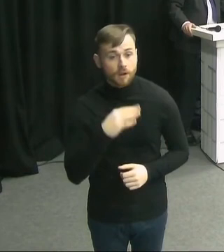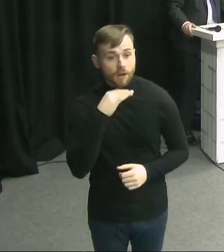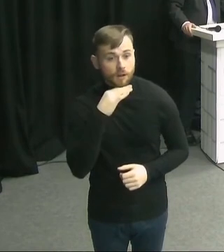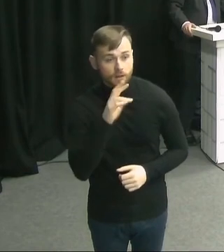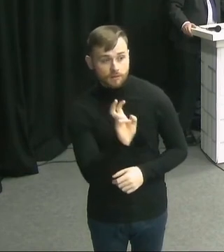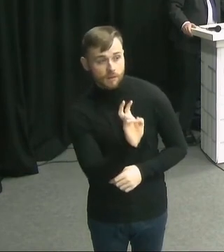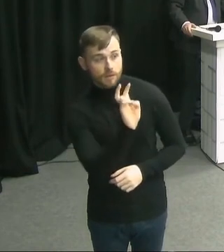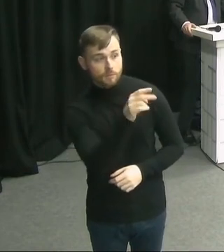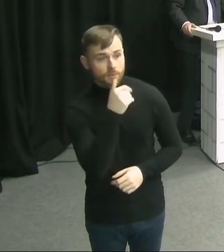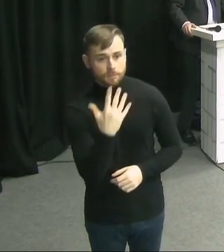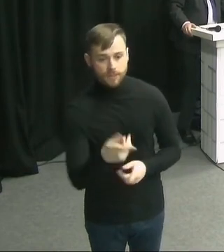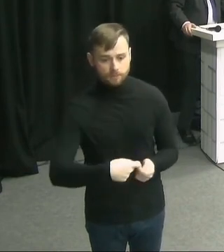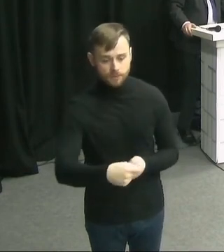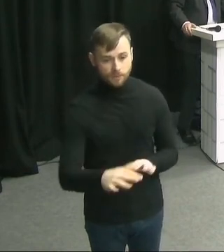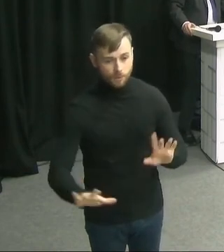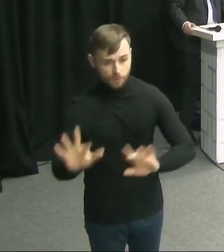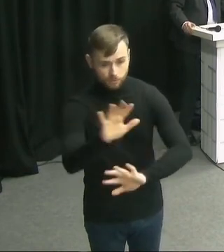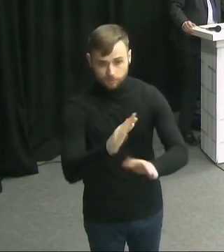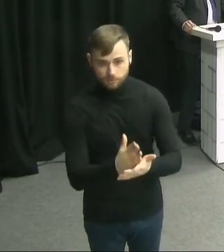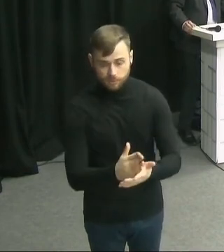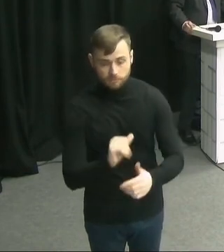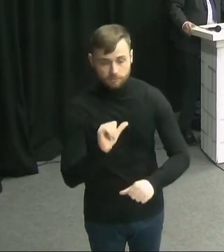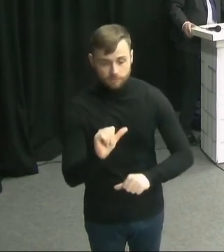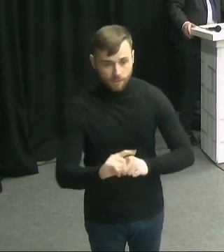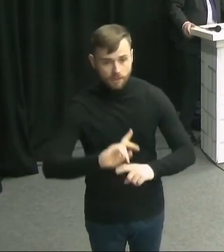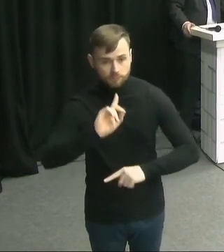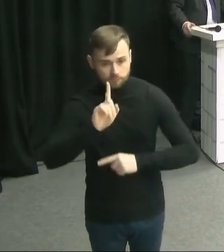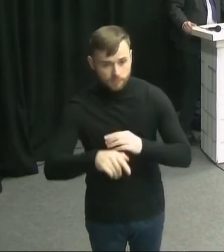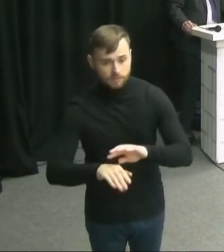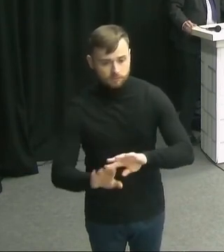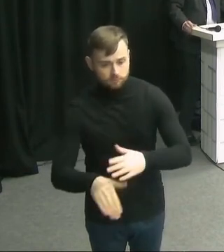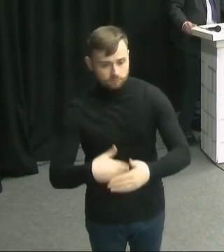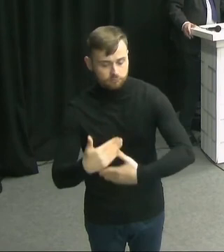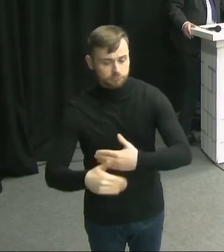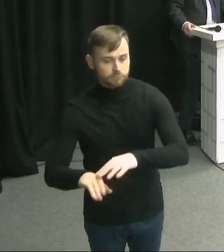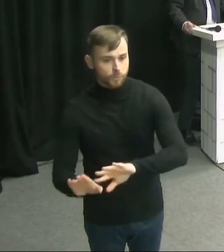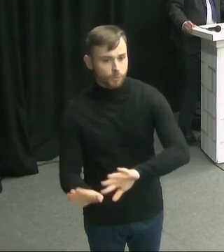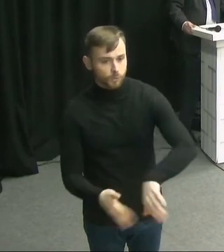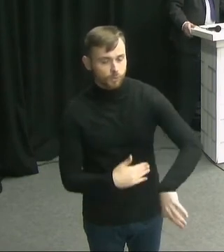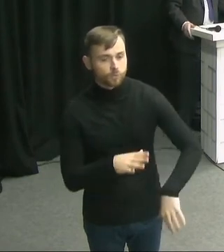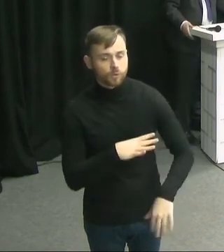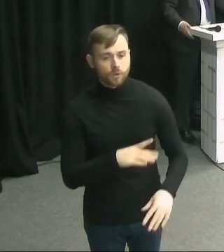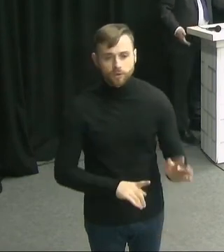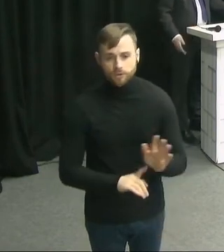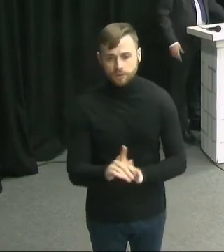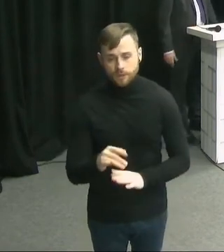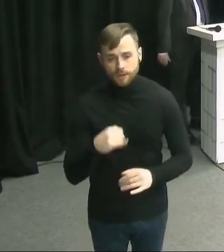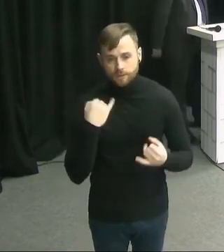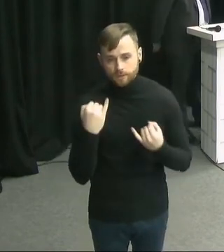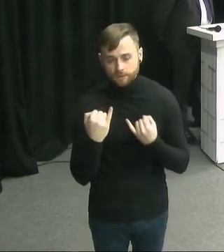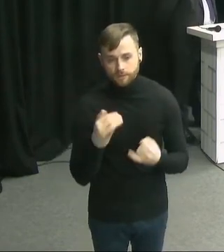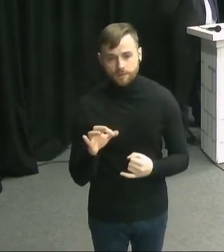Back then, you could see people smoking in all the cafes and restaurants. Then, a few years later, people started talking